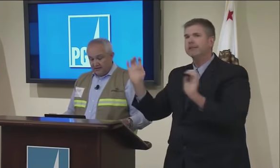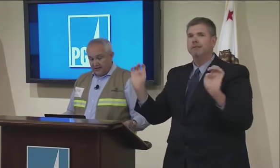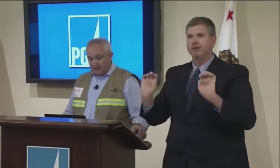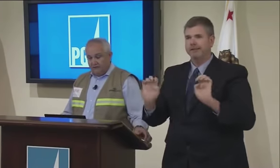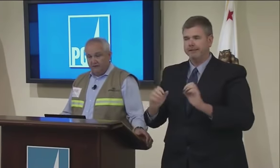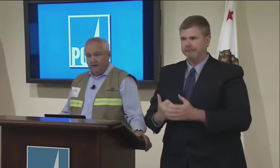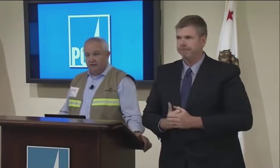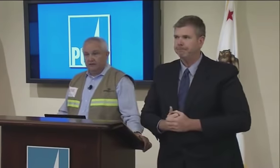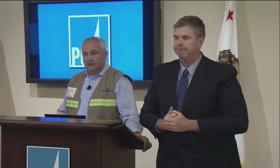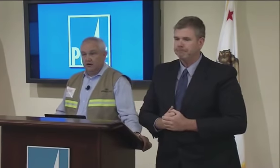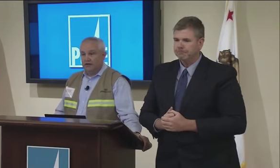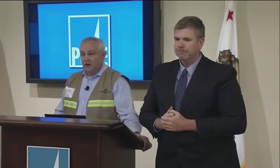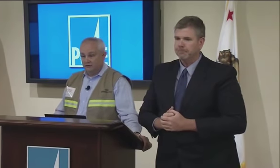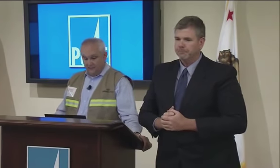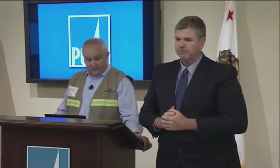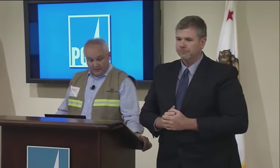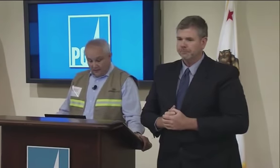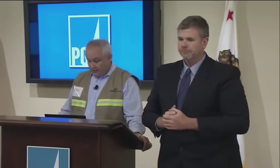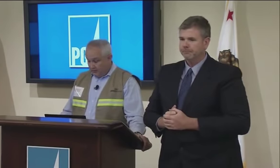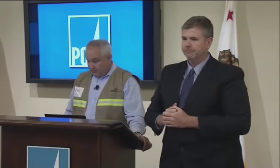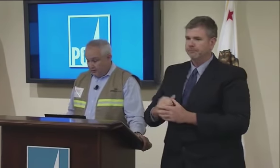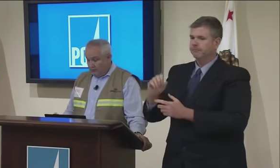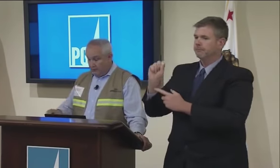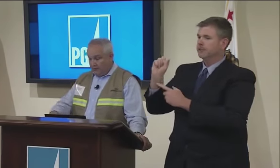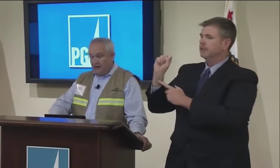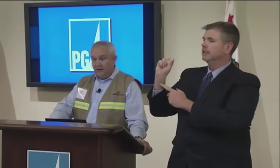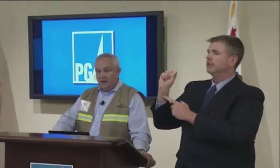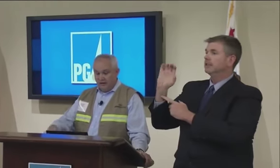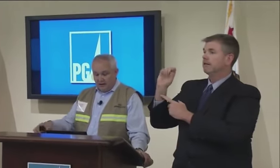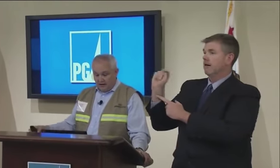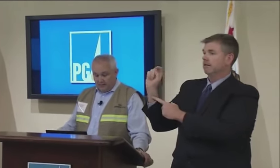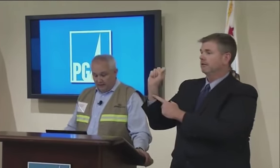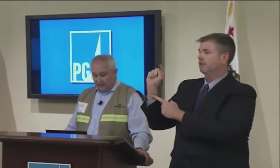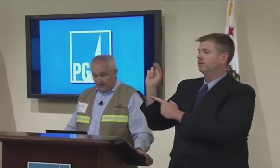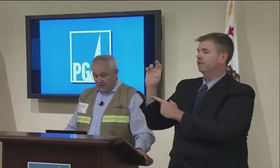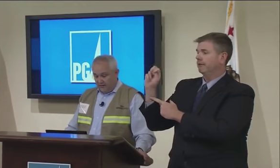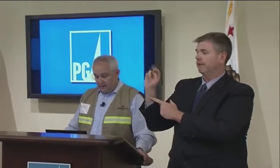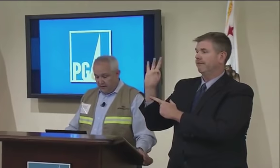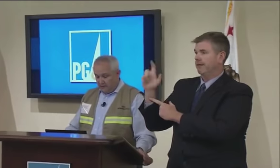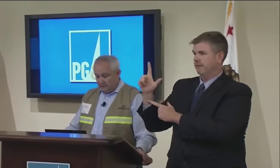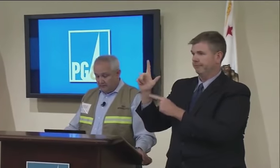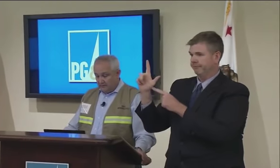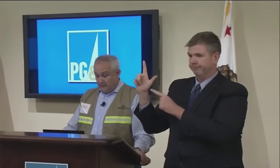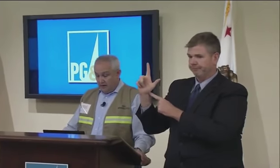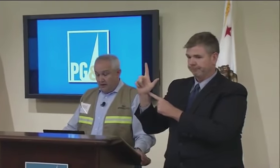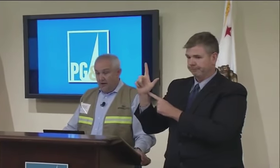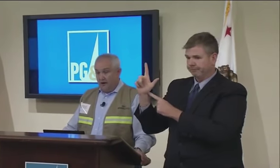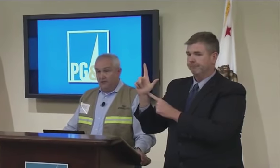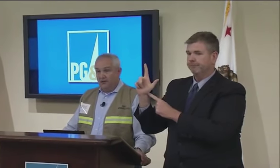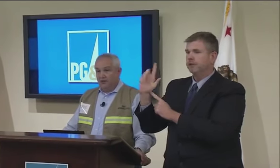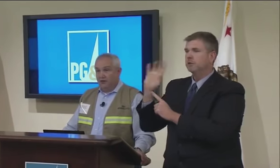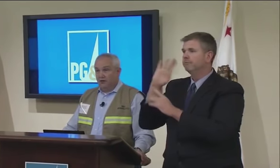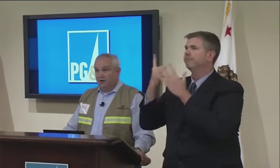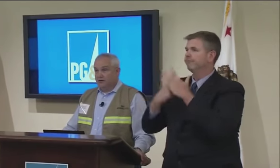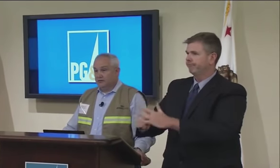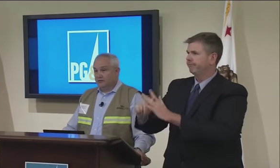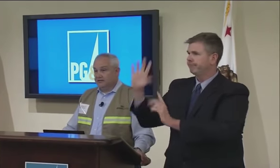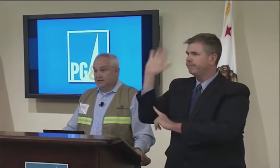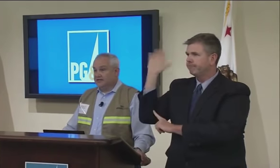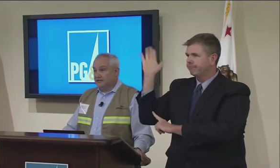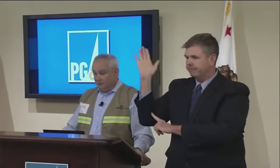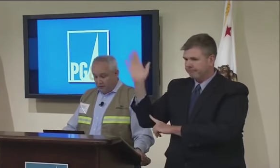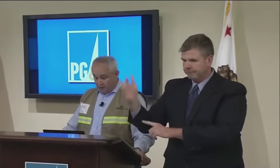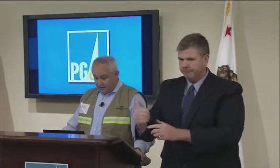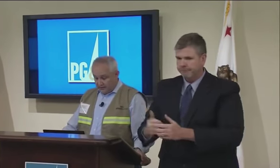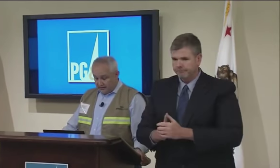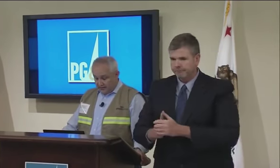meteorologist, Scott Strenfell. He'll start us off. We will then have comments from our PG Corporation